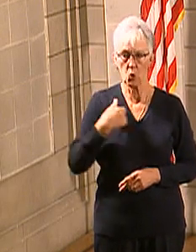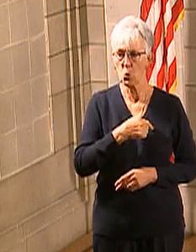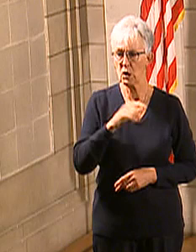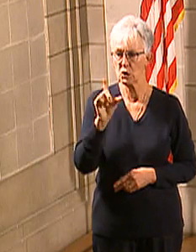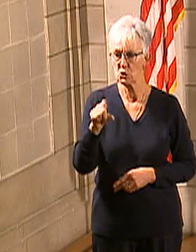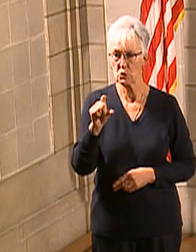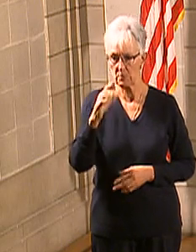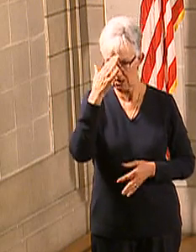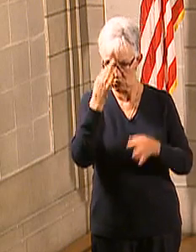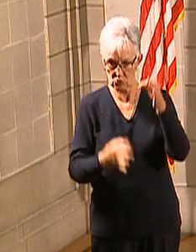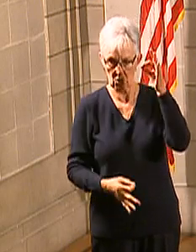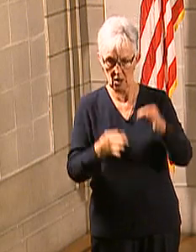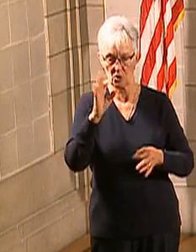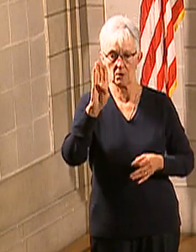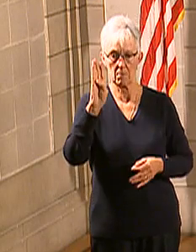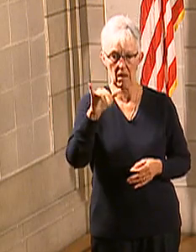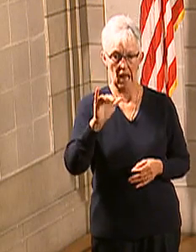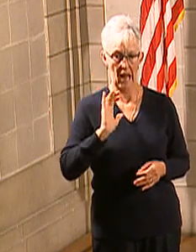of our skin.